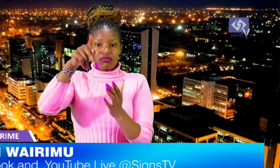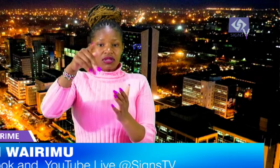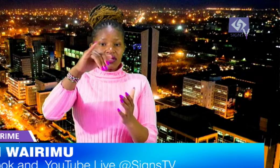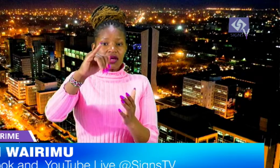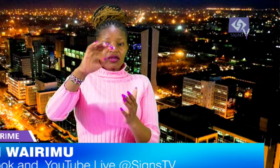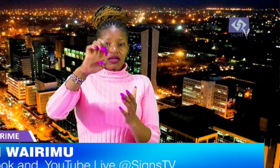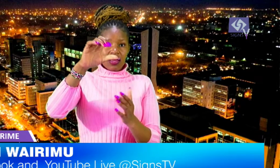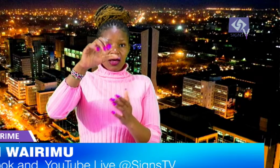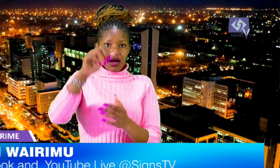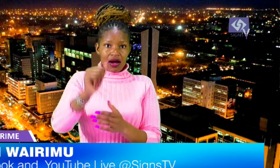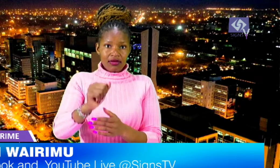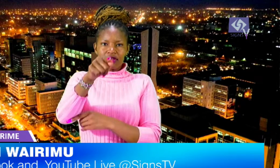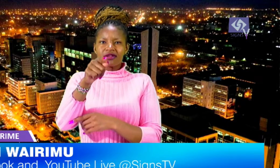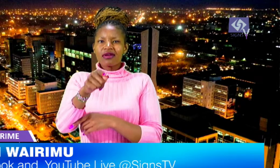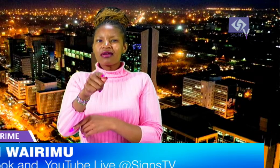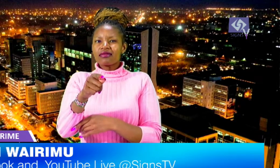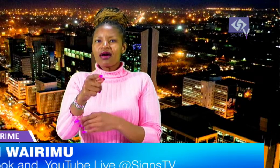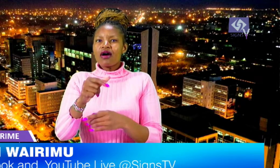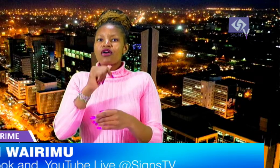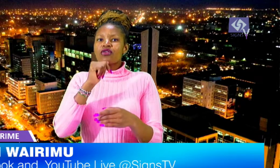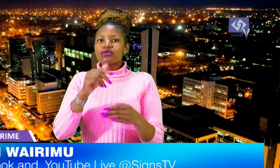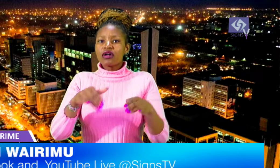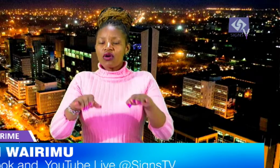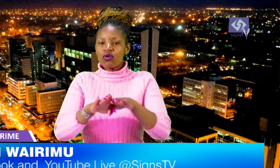Furthermore, the Petroleum Institution of East Africa,